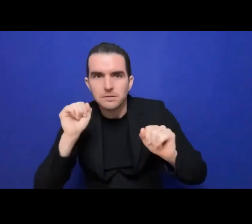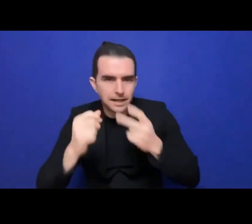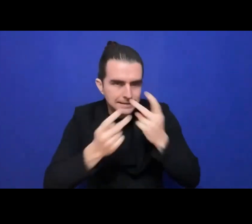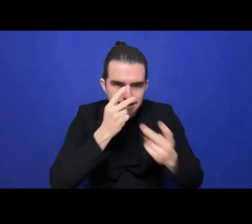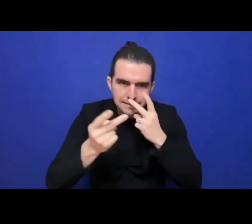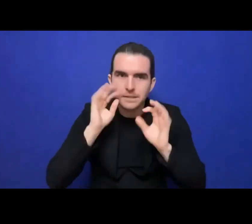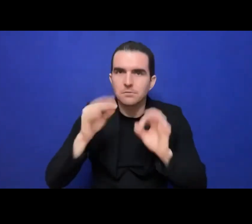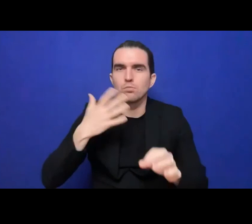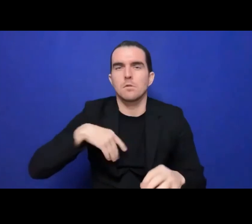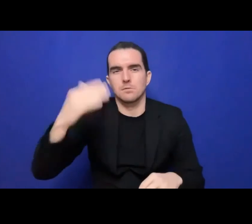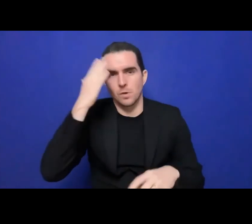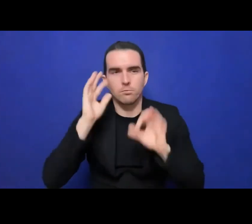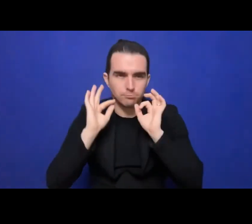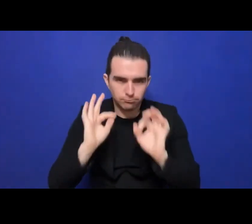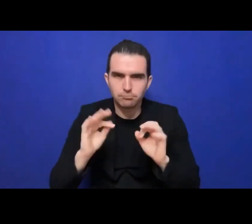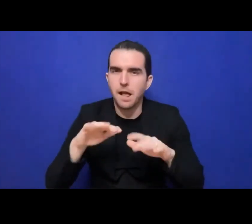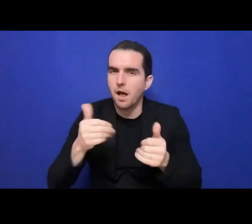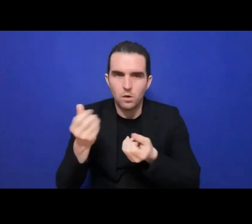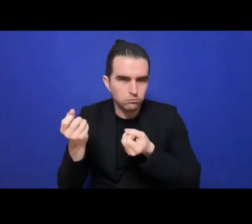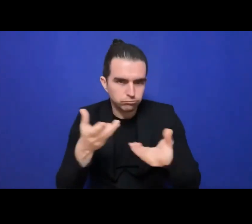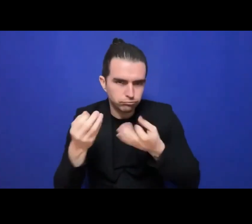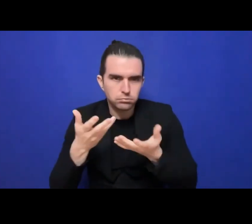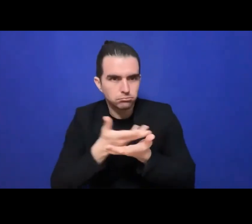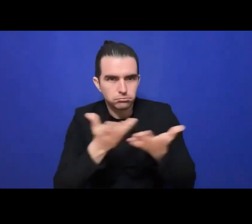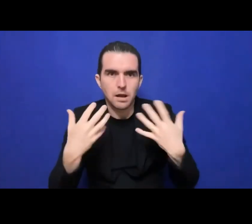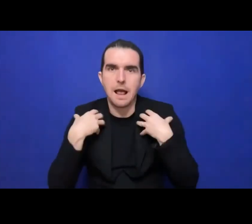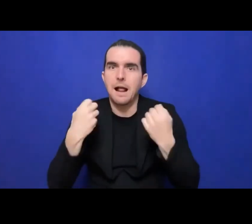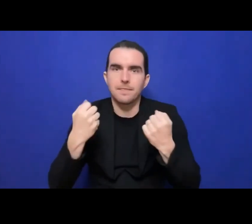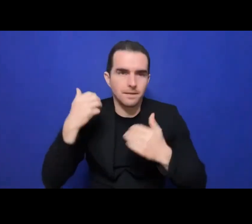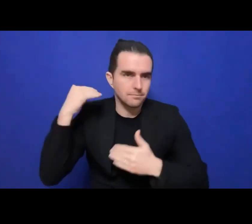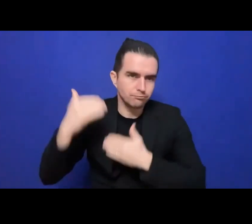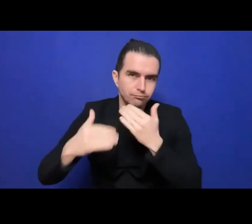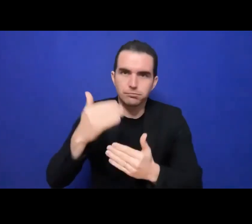yet sufficient for the support that is needed in our country, for